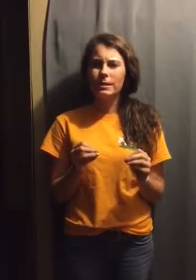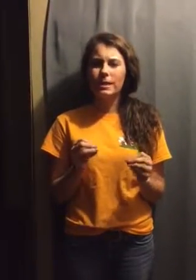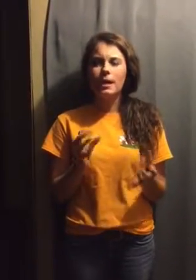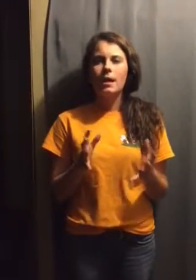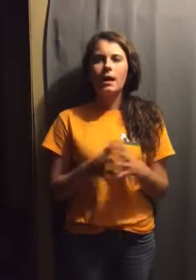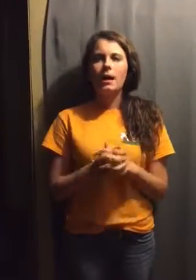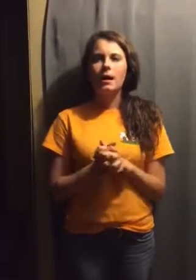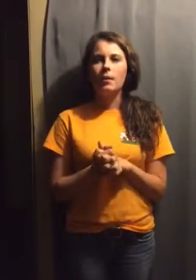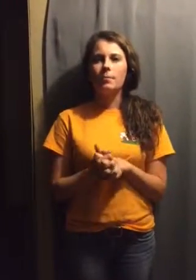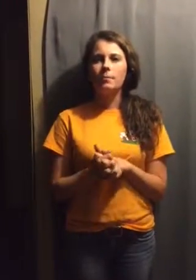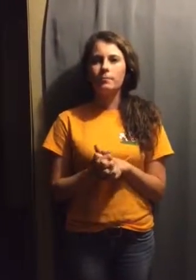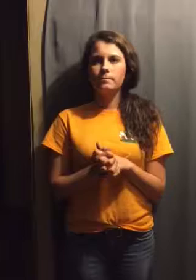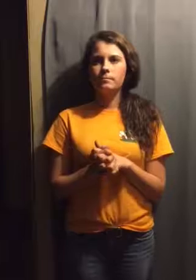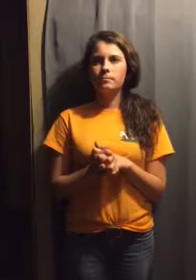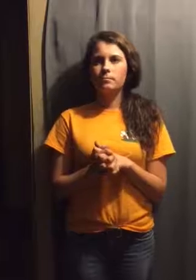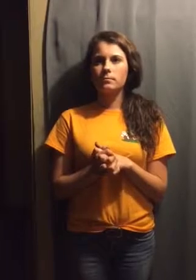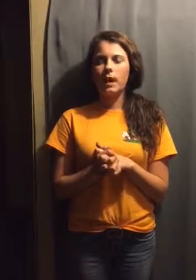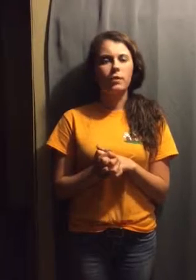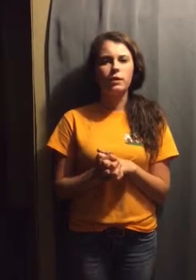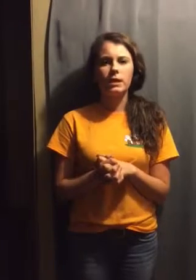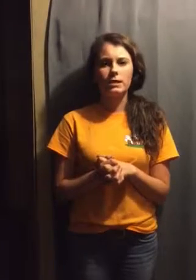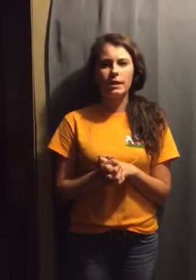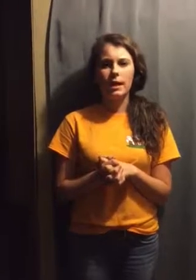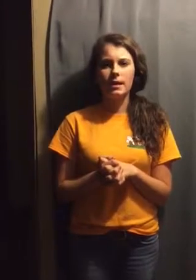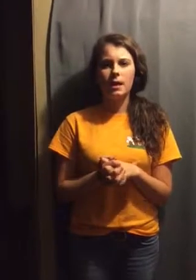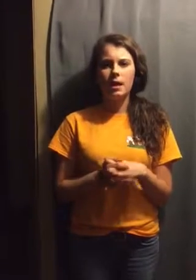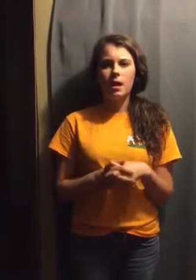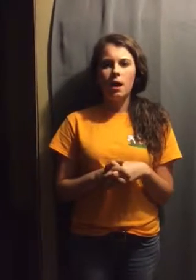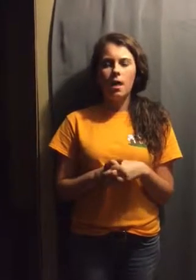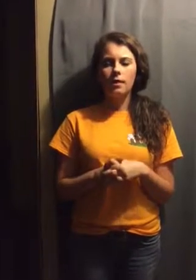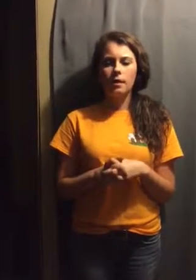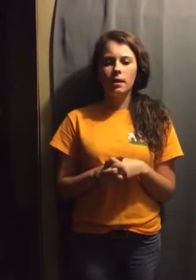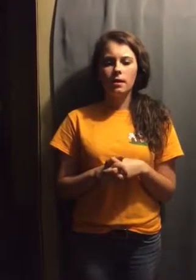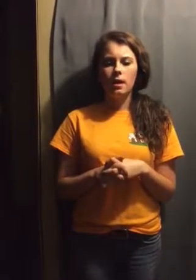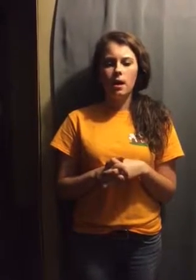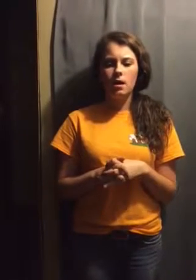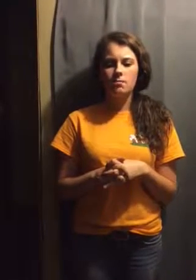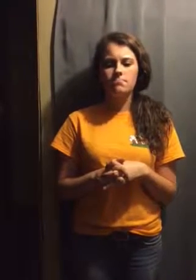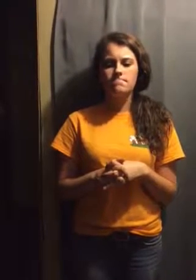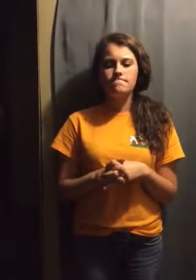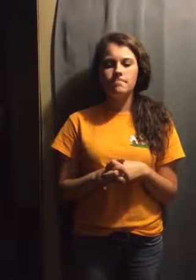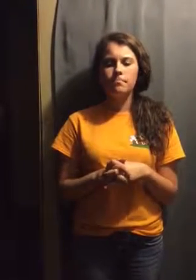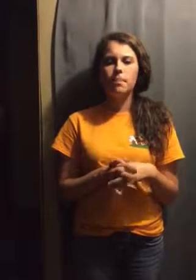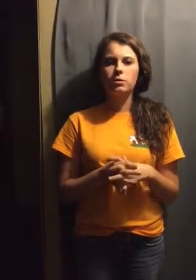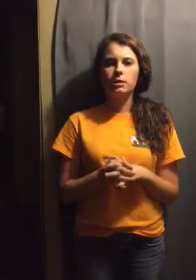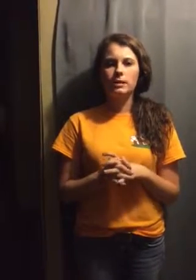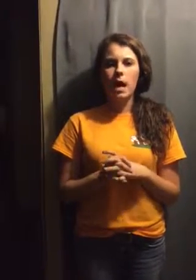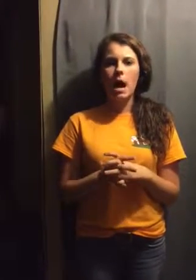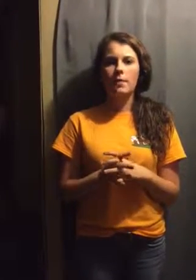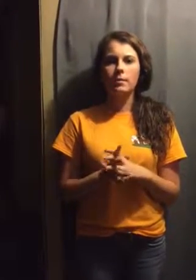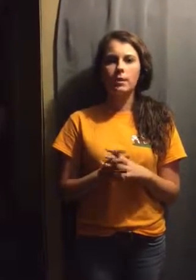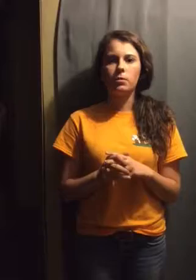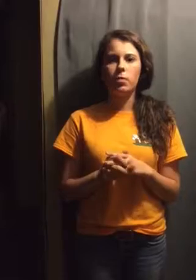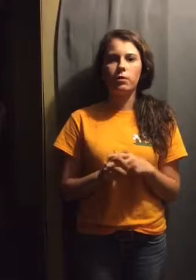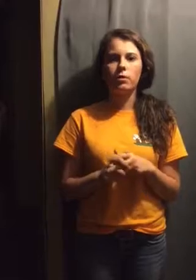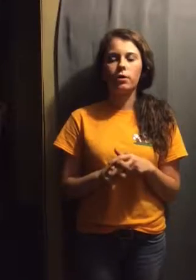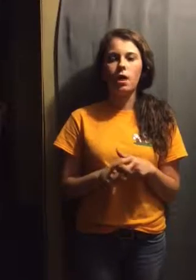costed. I don't think it said. And then most of the time, the men wore